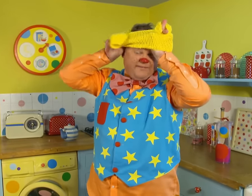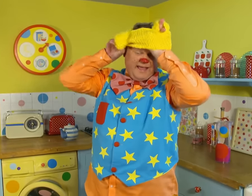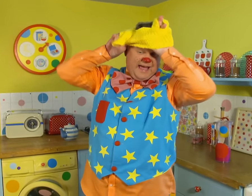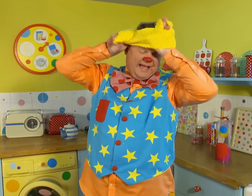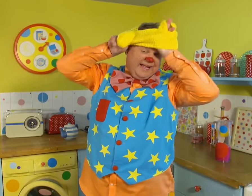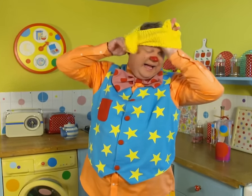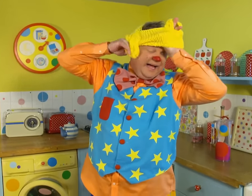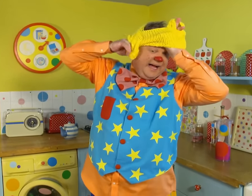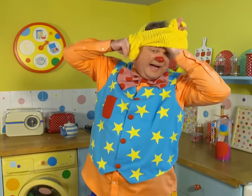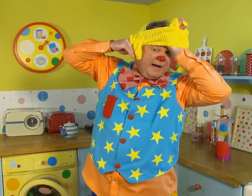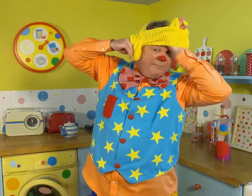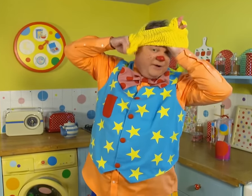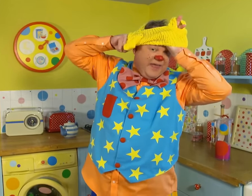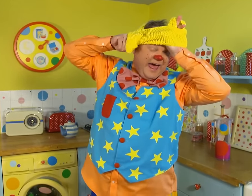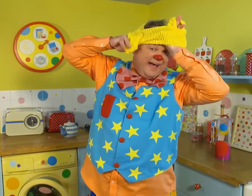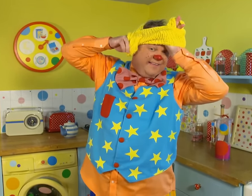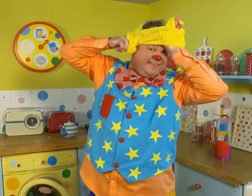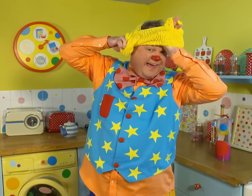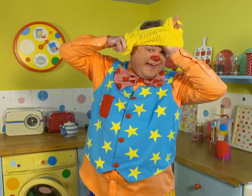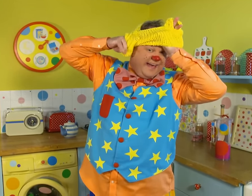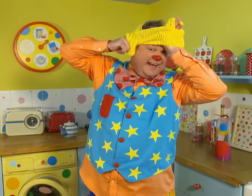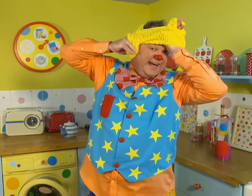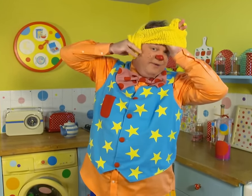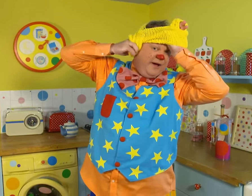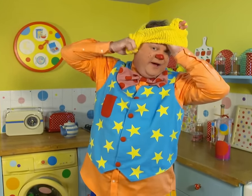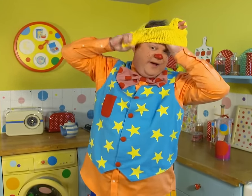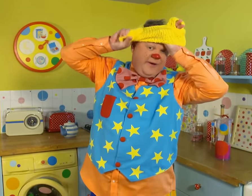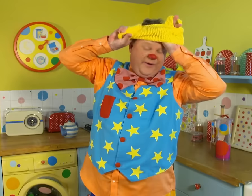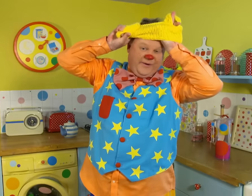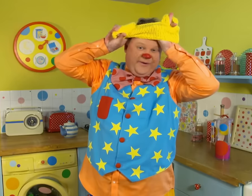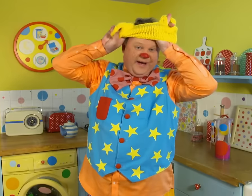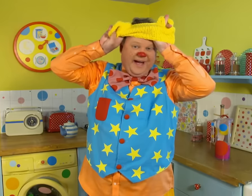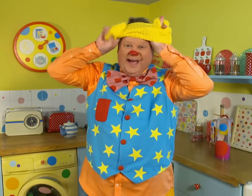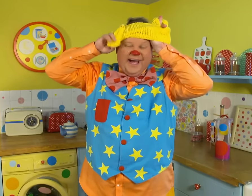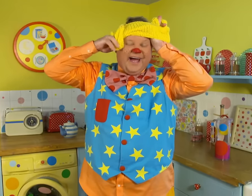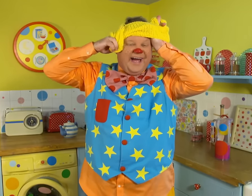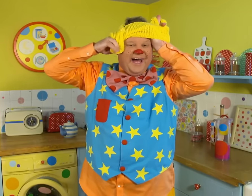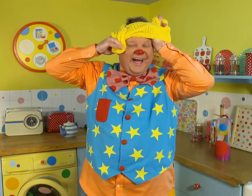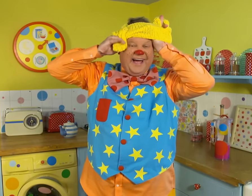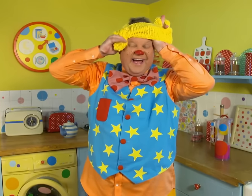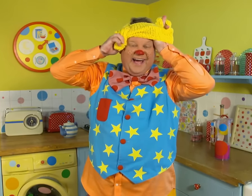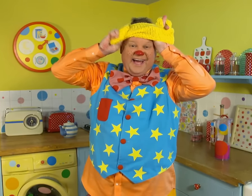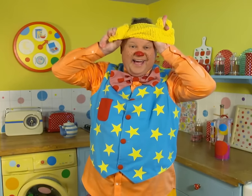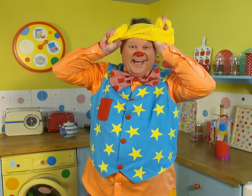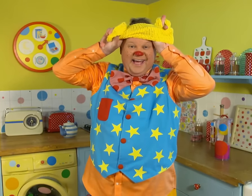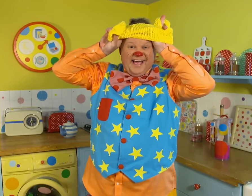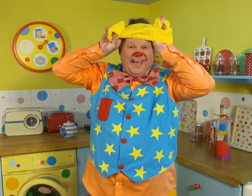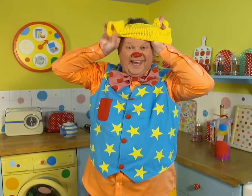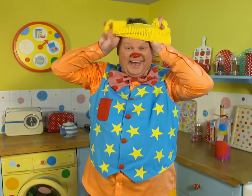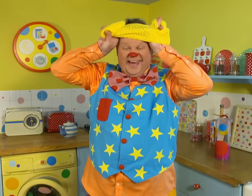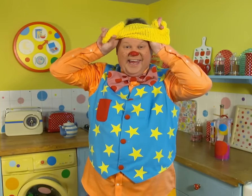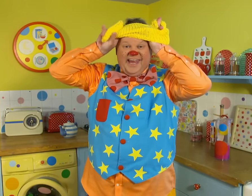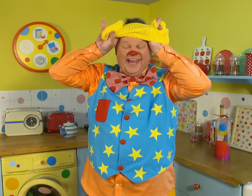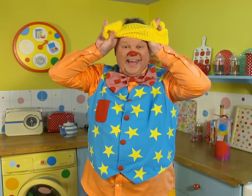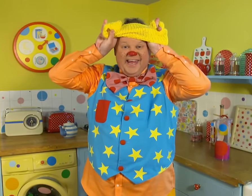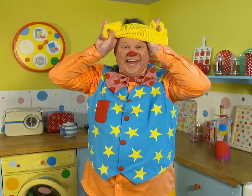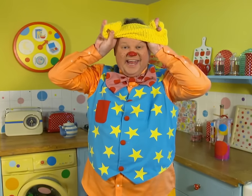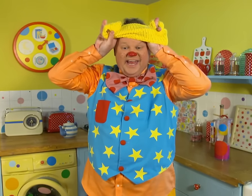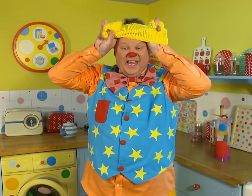there. Both hands in. Woohoo! Oh dear, Mr. Tumble. It's much too